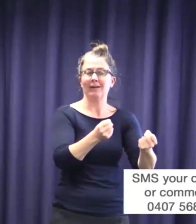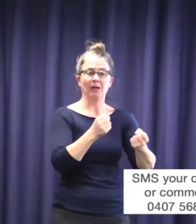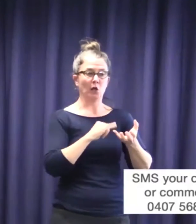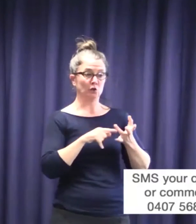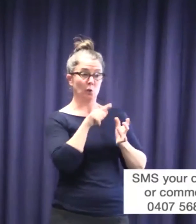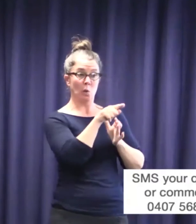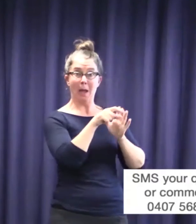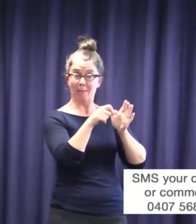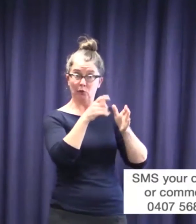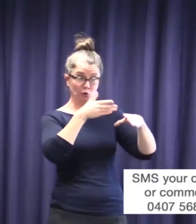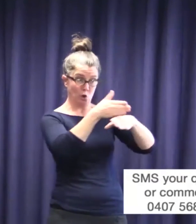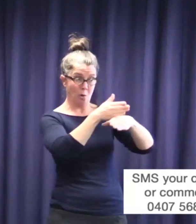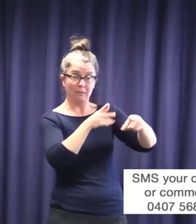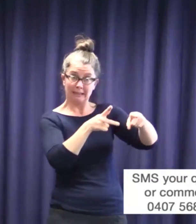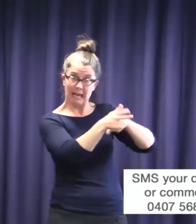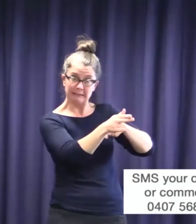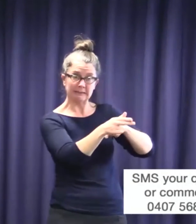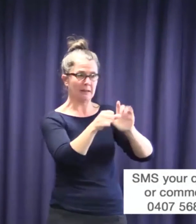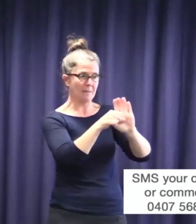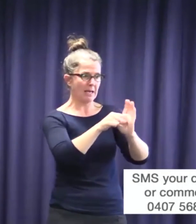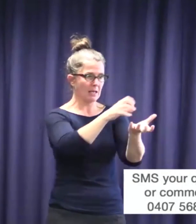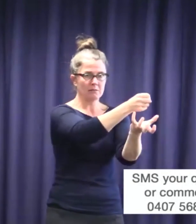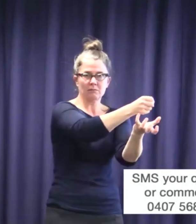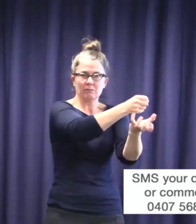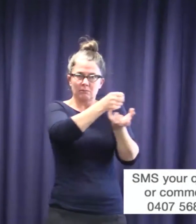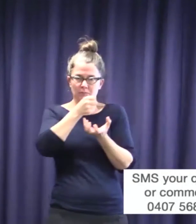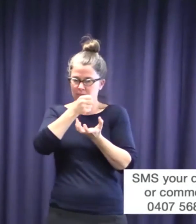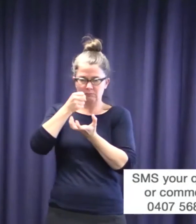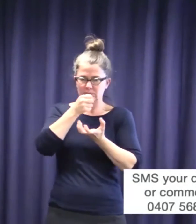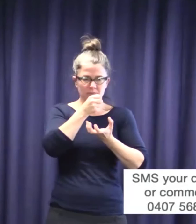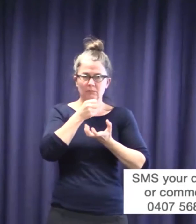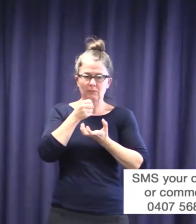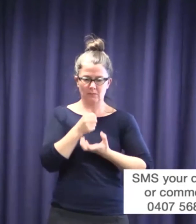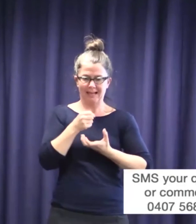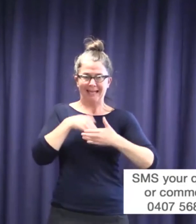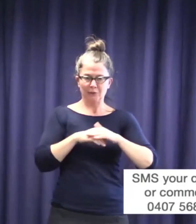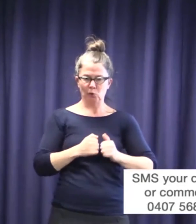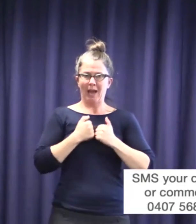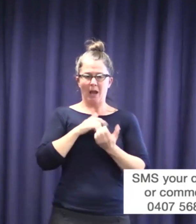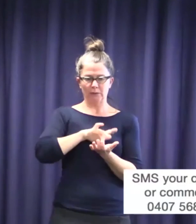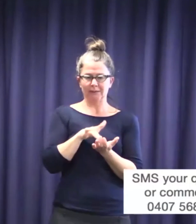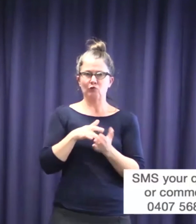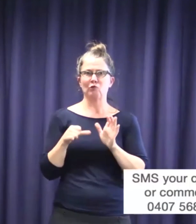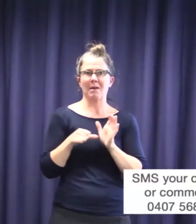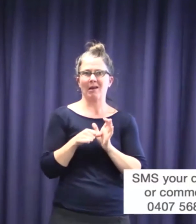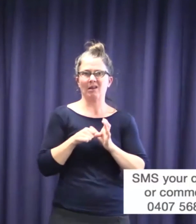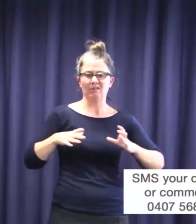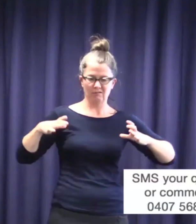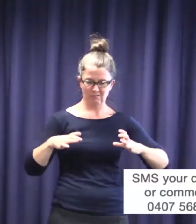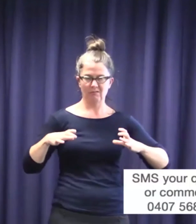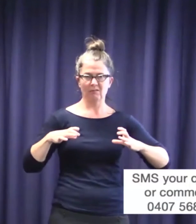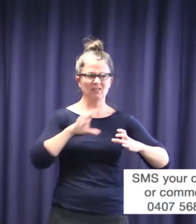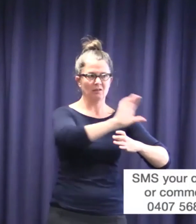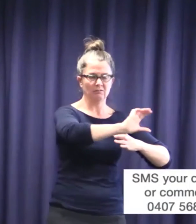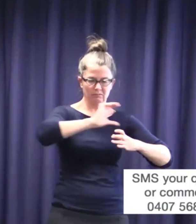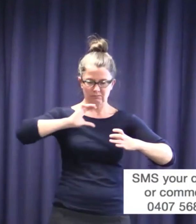bucket of money, it made sense to bring it back into the central pool of interpreting funding to